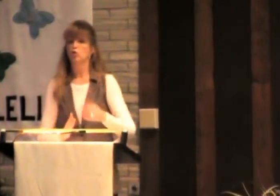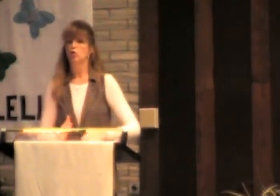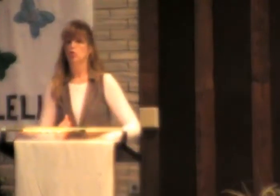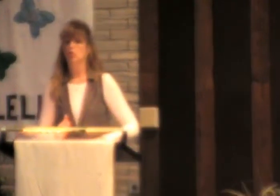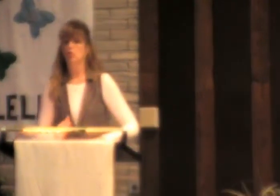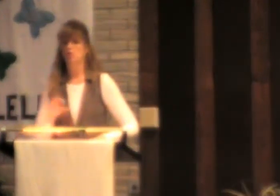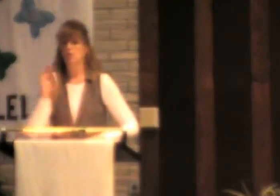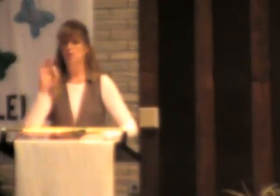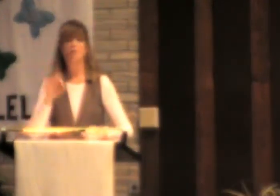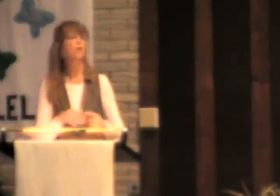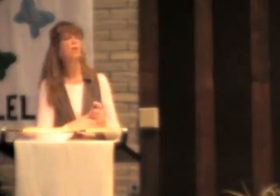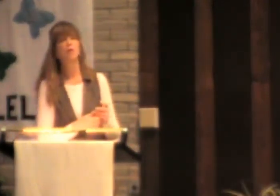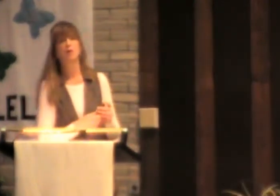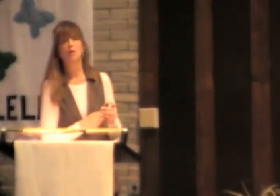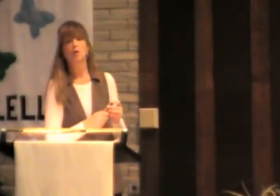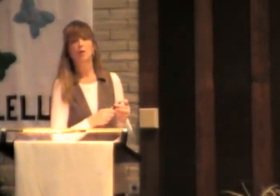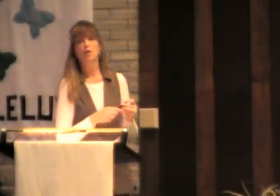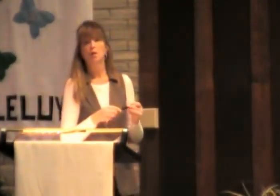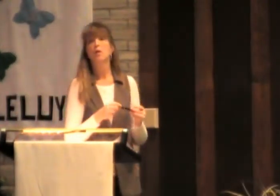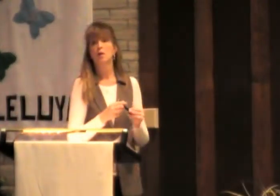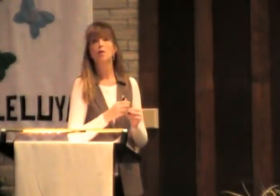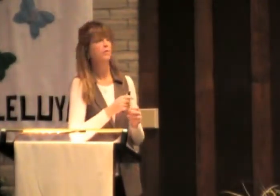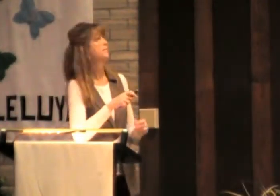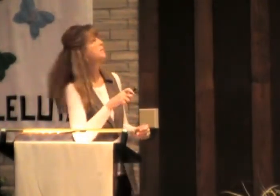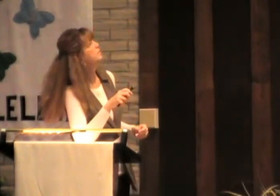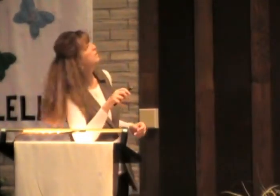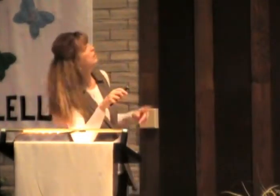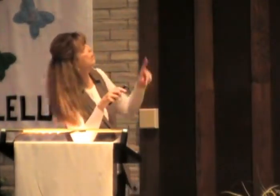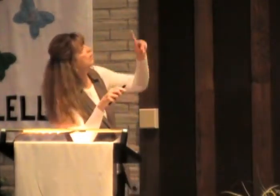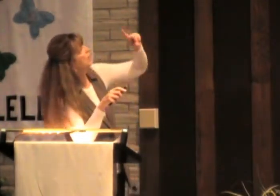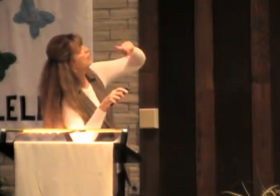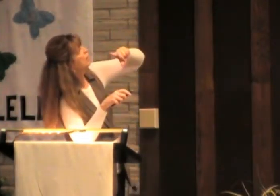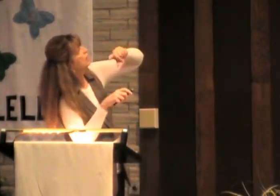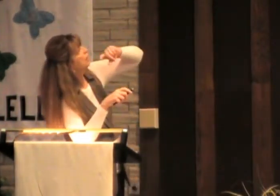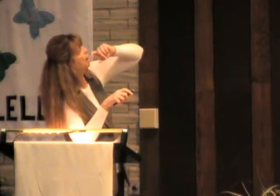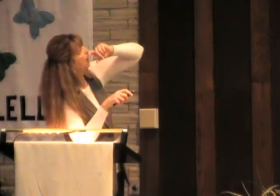That means, schism, I'm sorry, it means fracture.